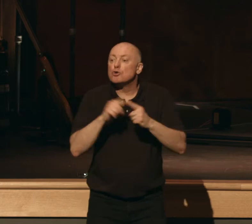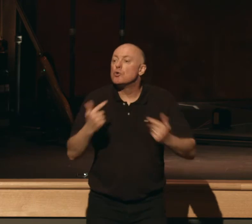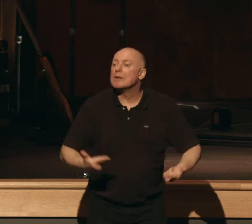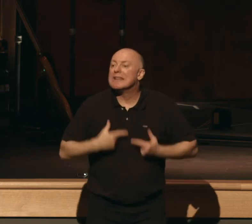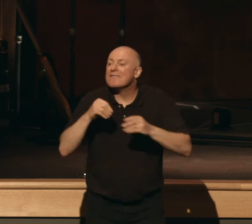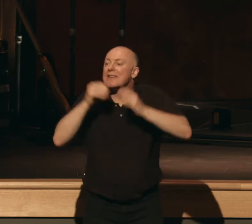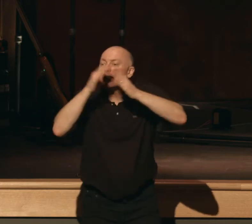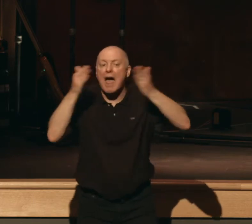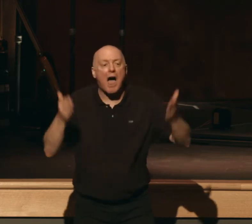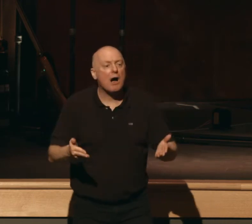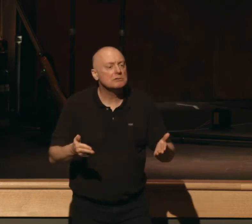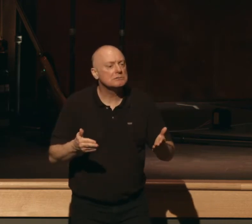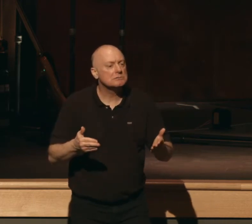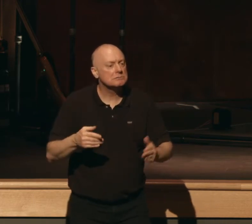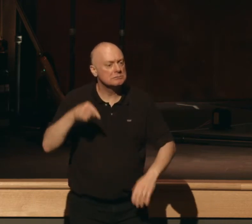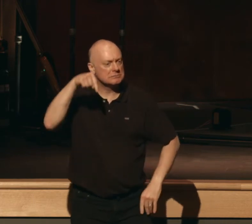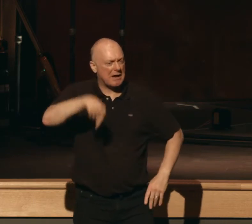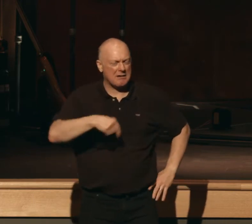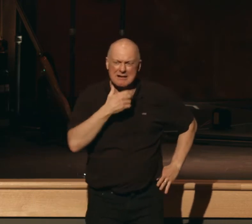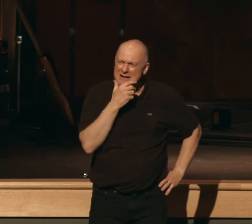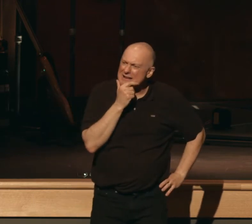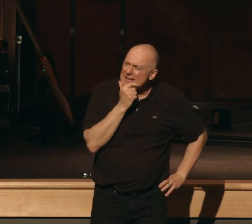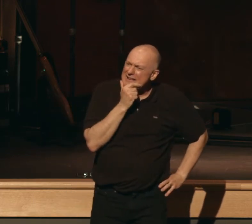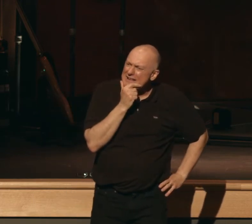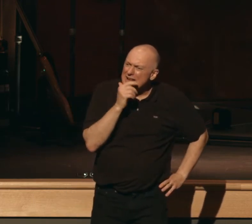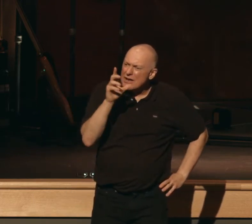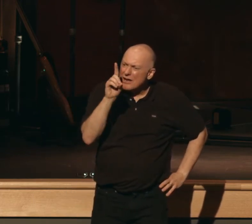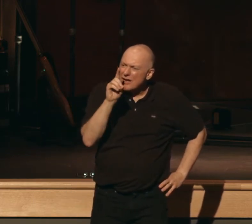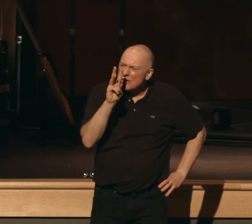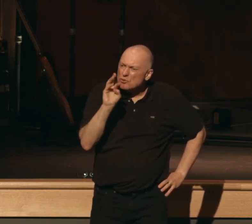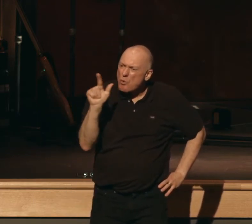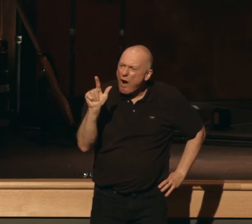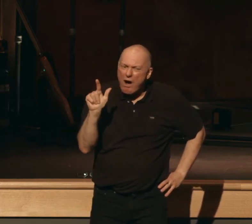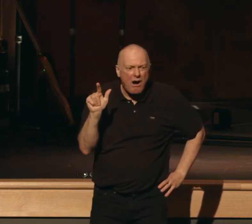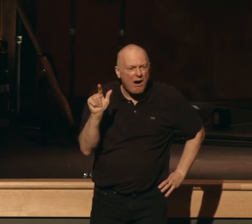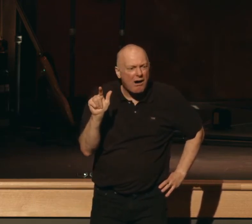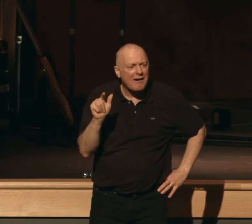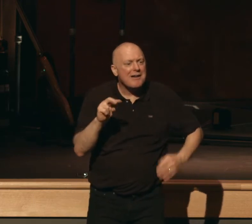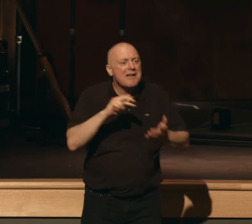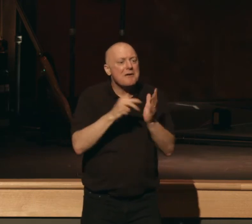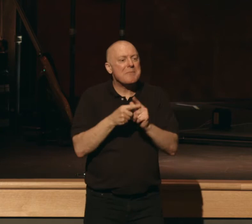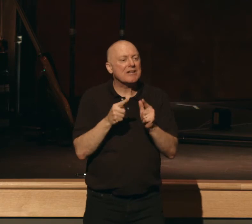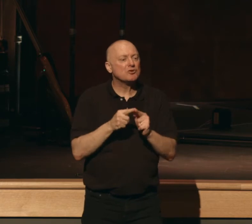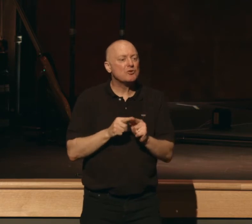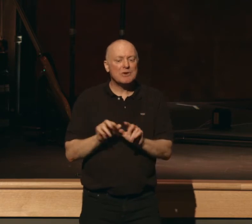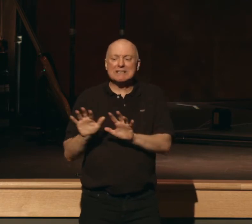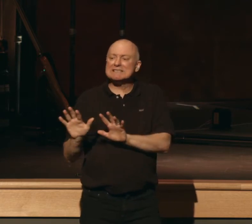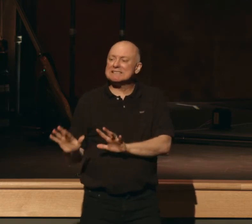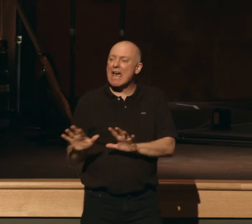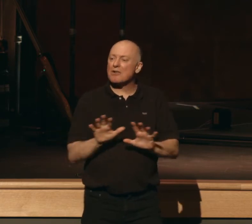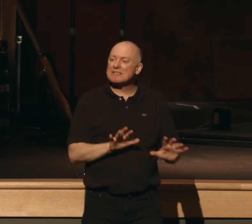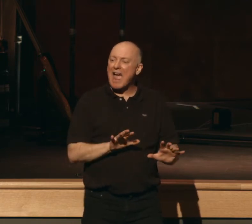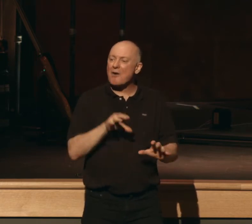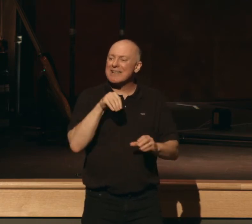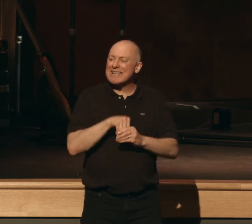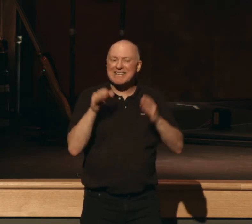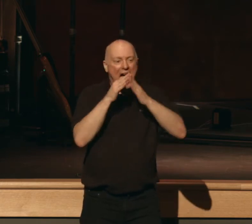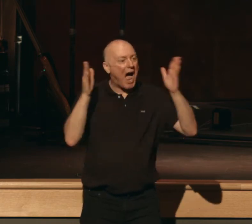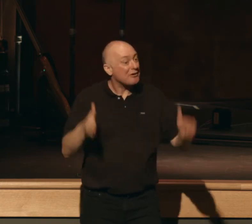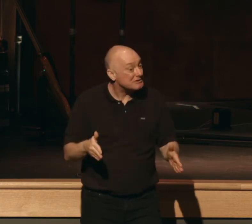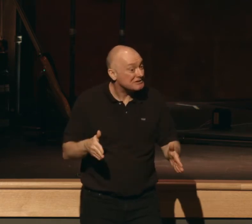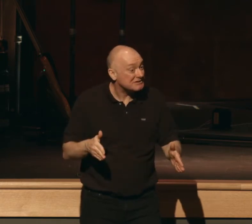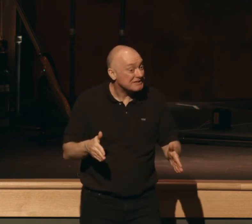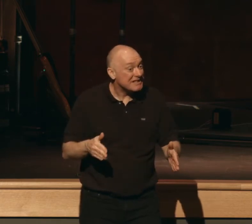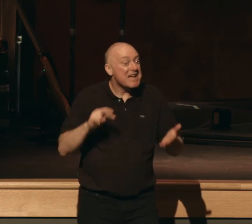and it means down. So this word dwell here means to settle down in a house.